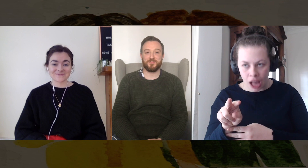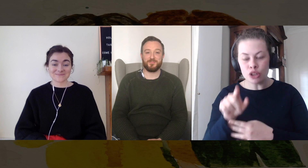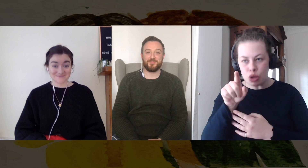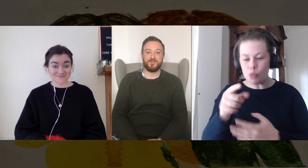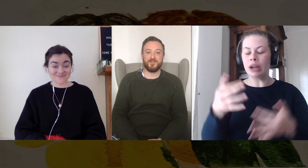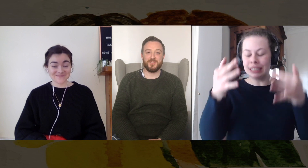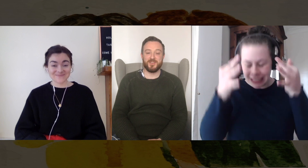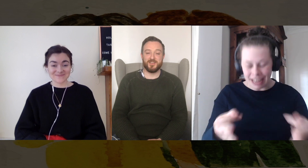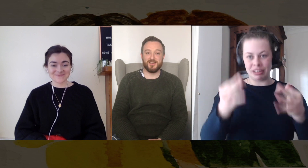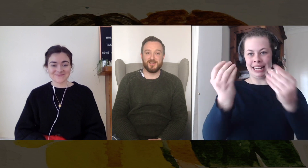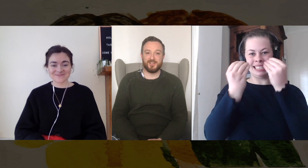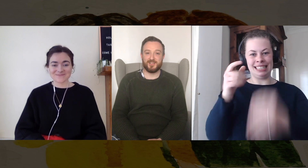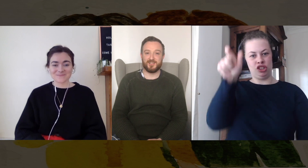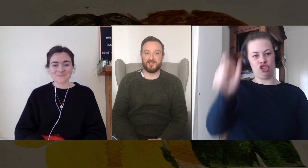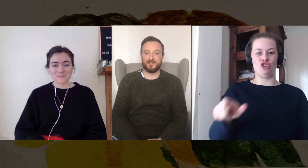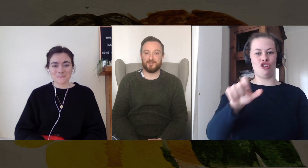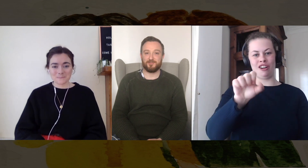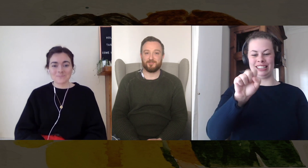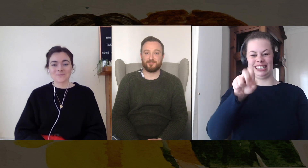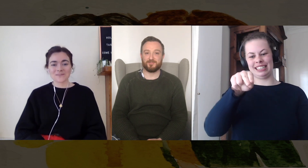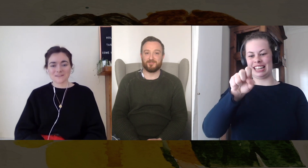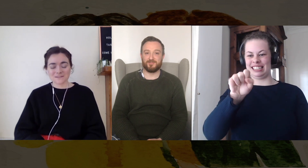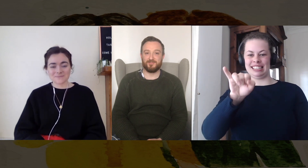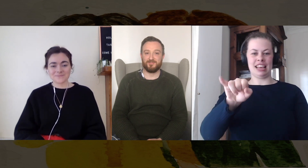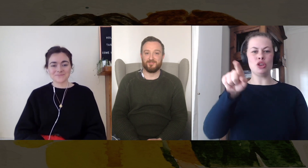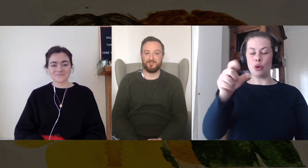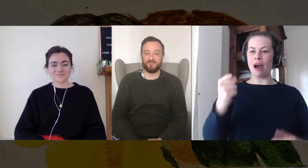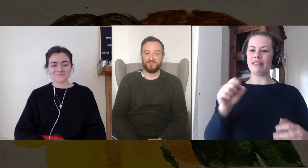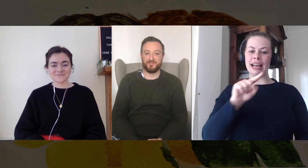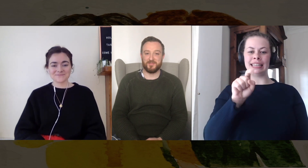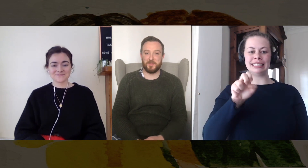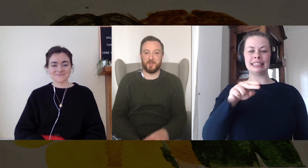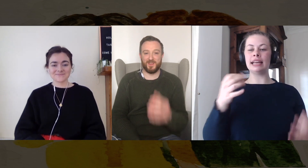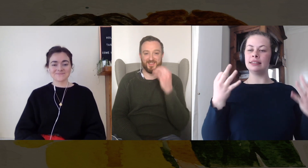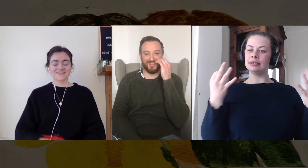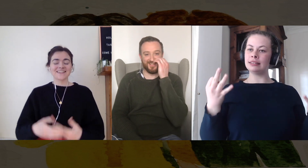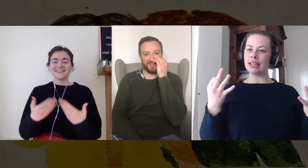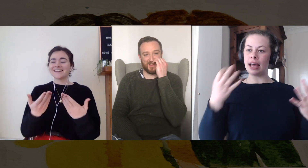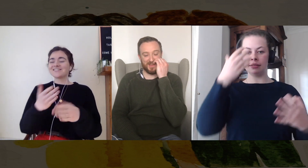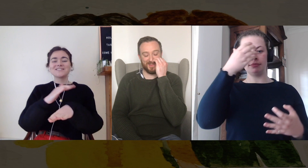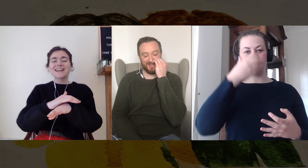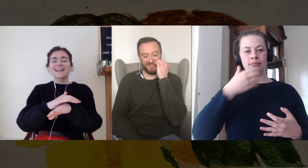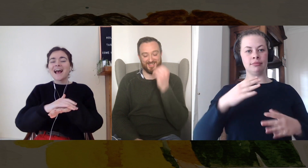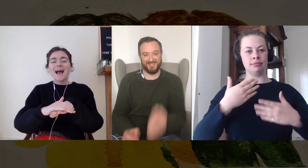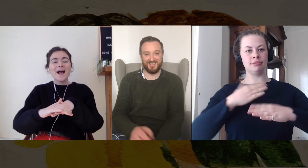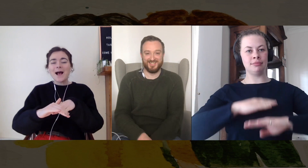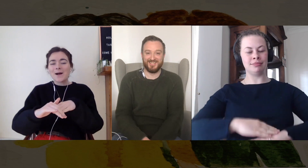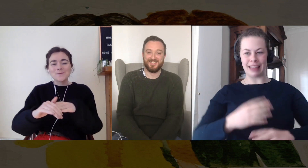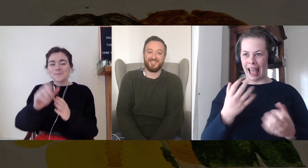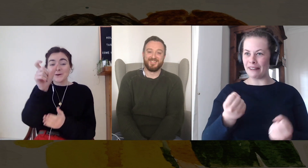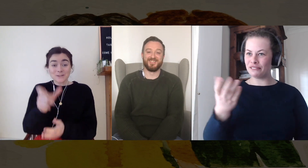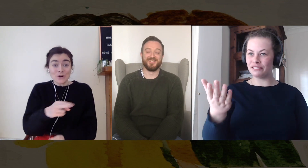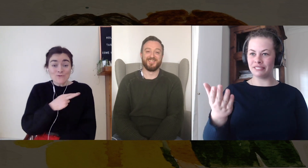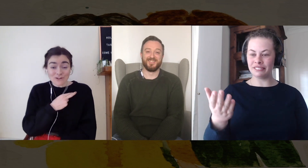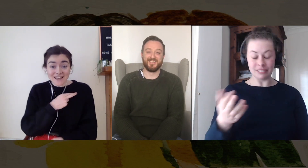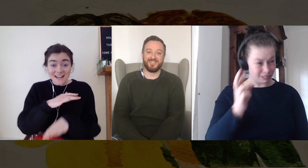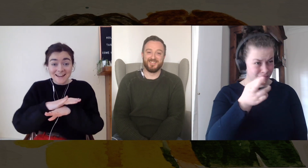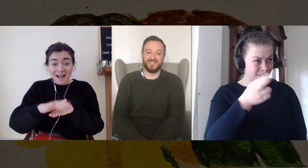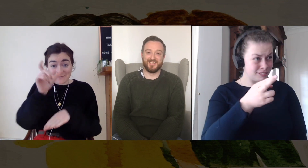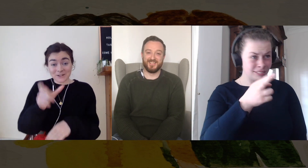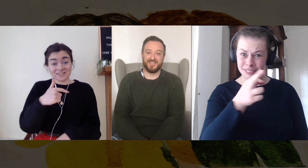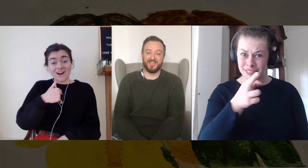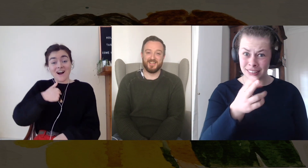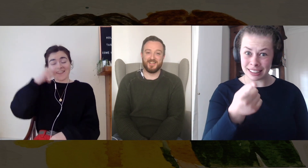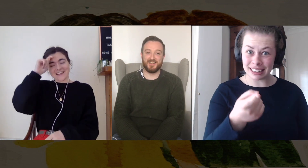this. And Ciara's like, oh my god, Anthony's amazing. And he's like my sensei. And I'm like, And then we're sitting here. I'm like, oh my god. You're definitely a sensei.